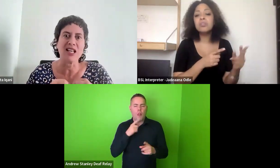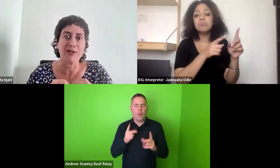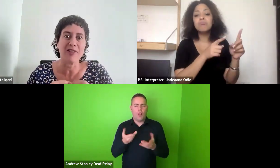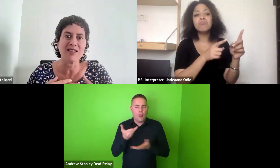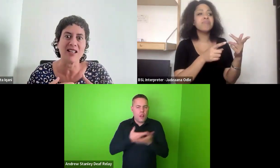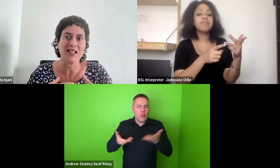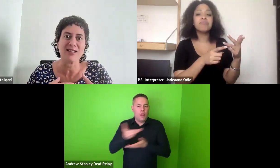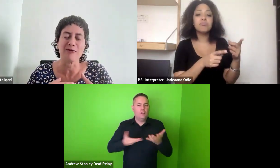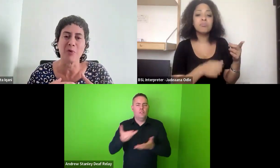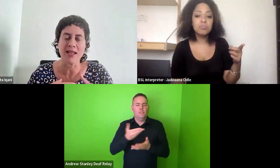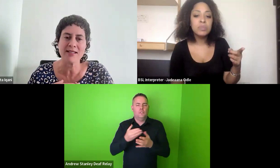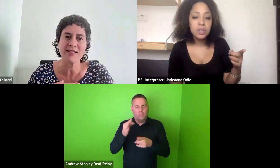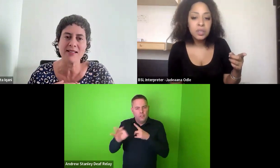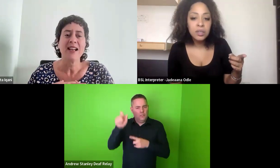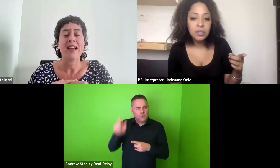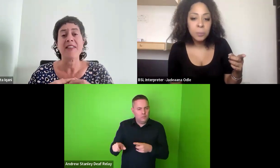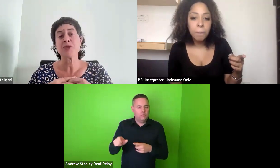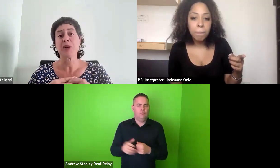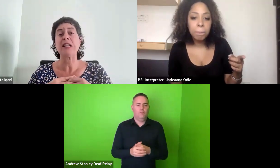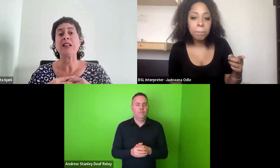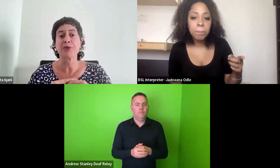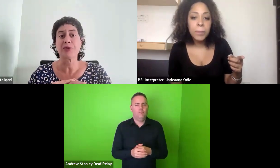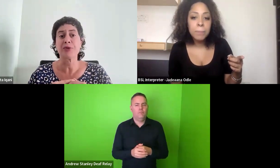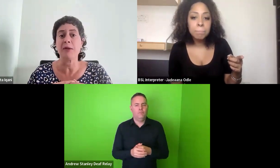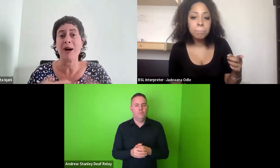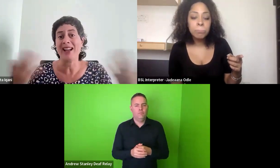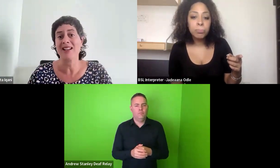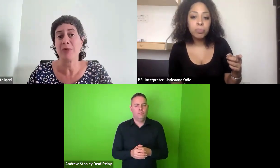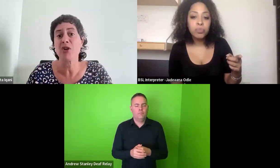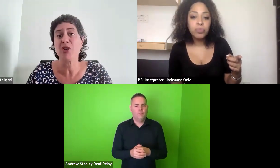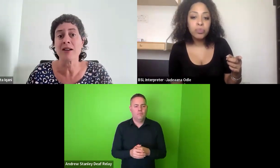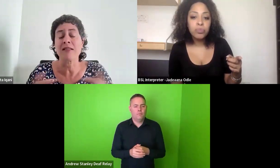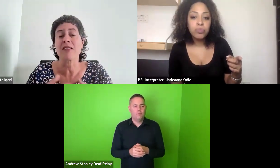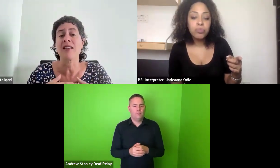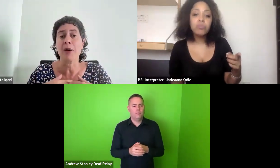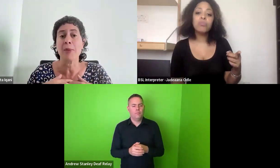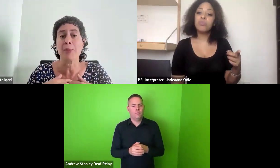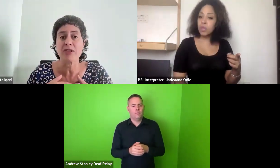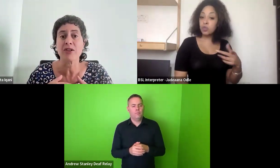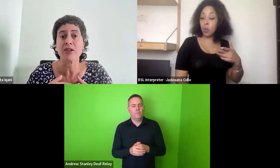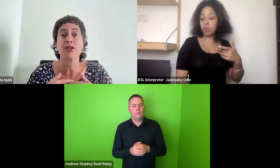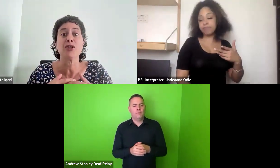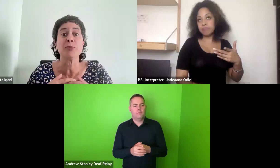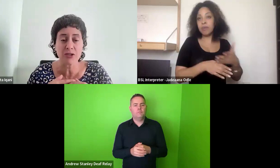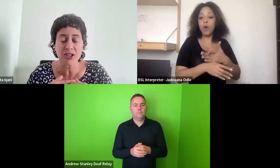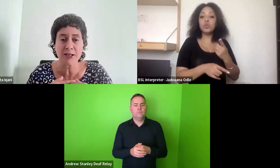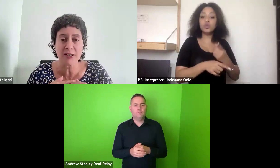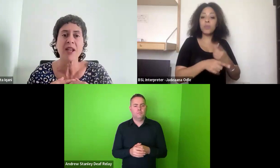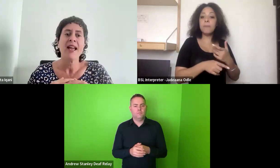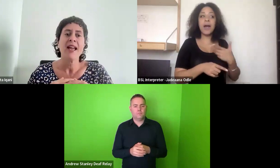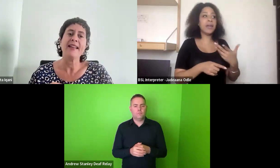to the study of the aesthetics of waste. And that was really through my academic career in thinking about